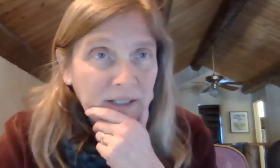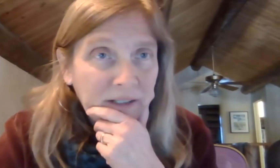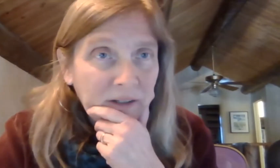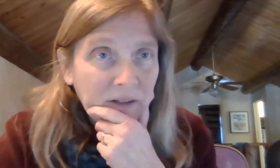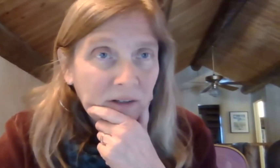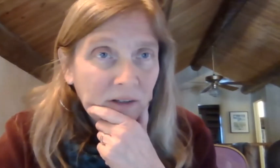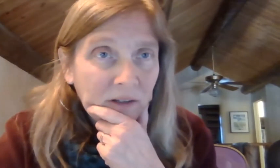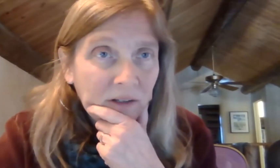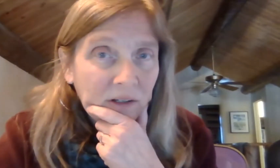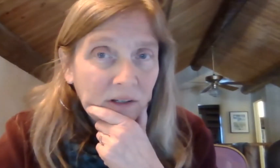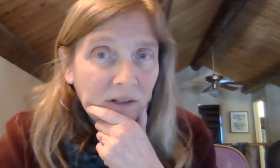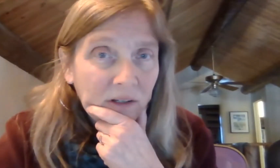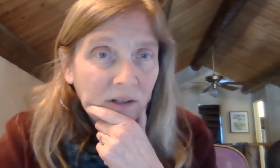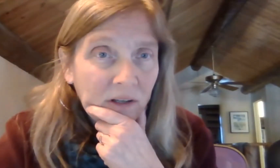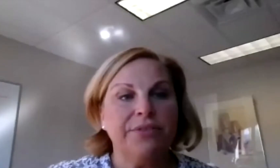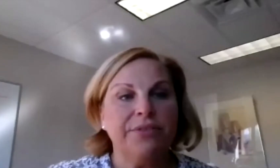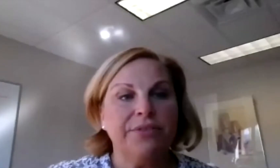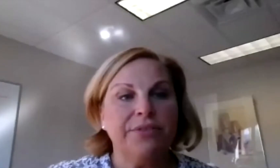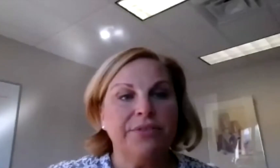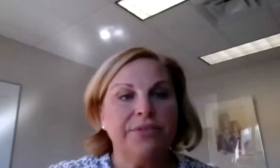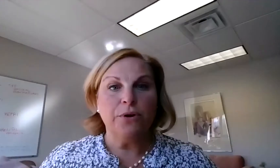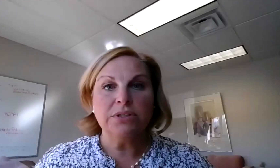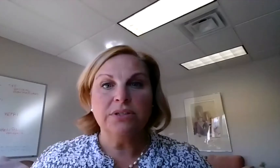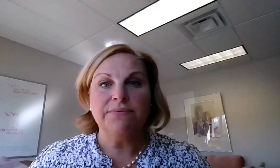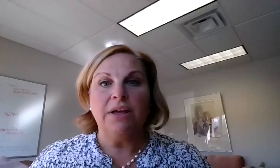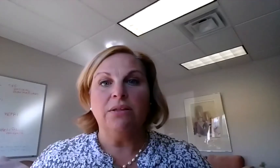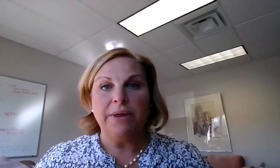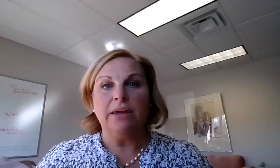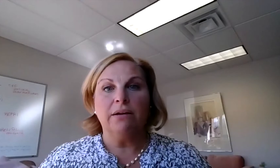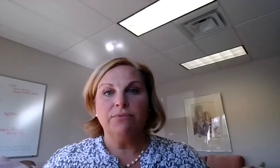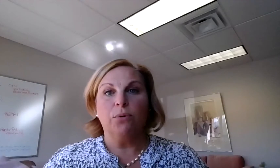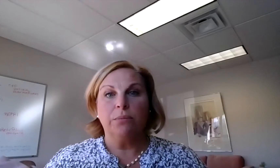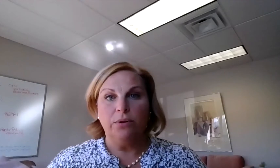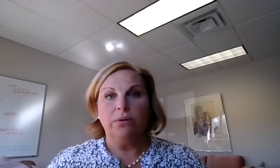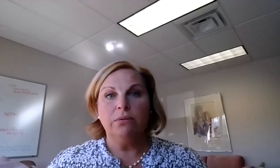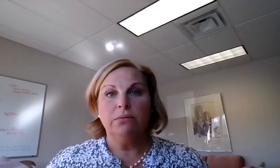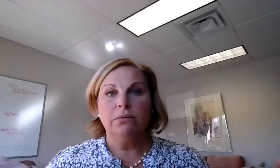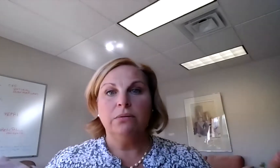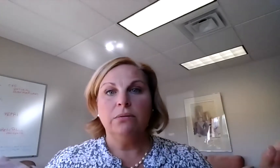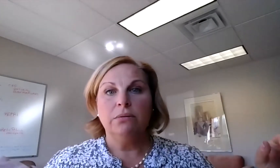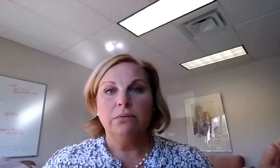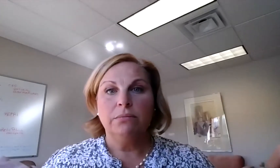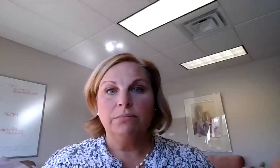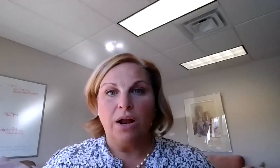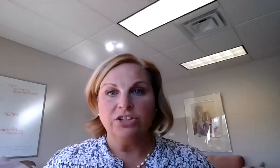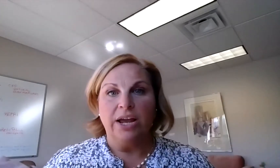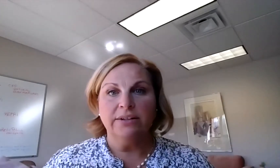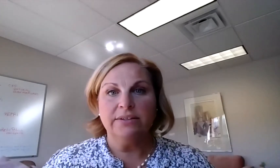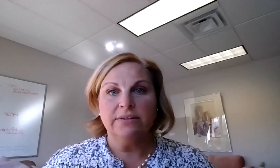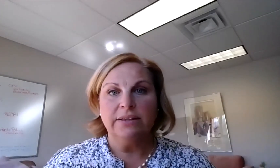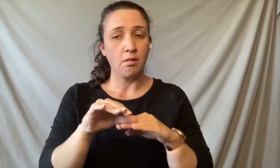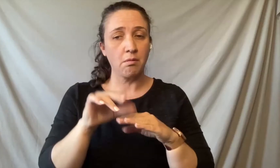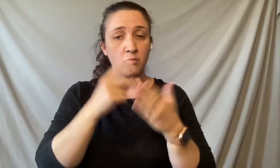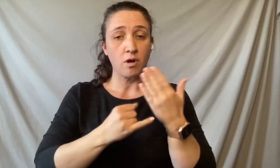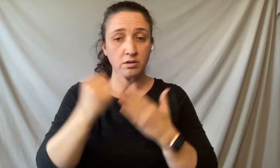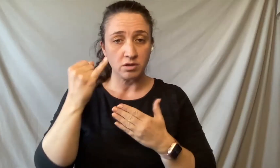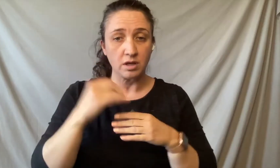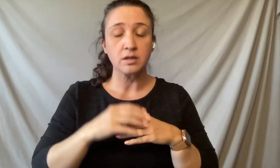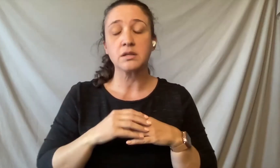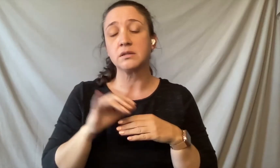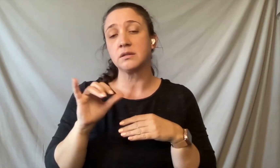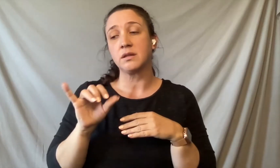to be clear. Yes, if there's other folks developing affordable projects, that it